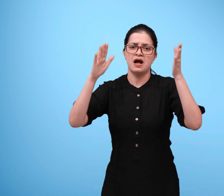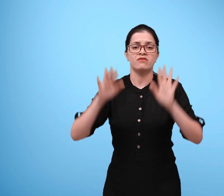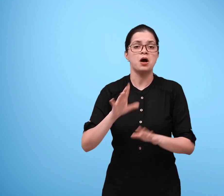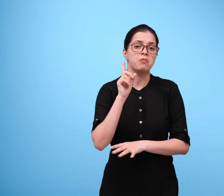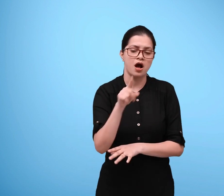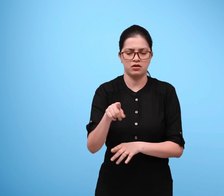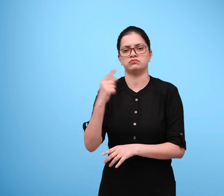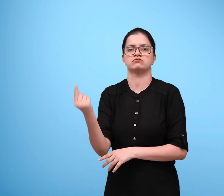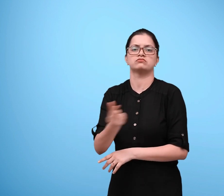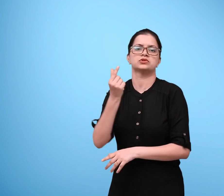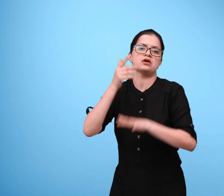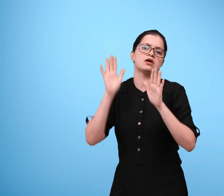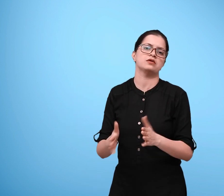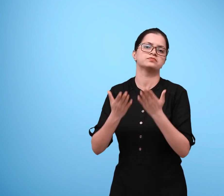slightly from region to region.